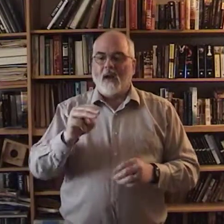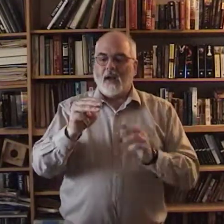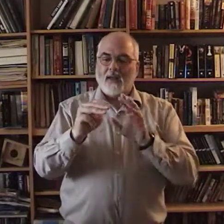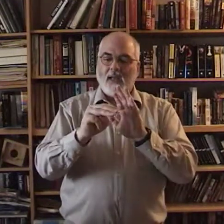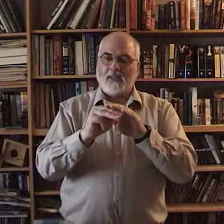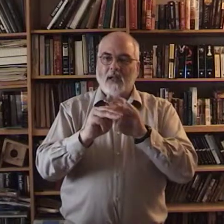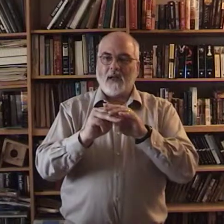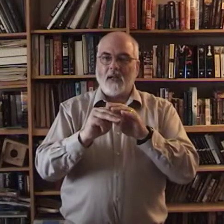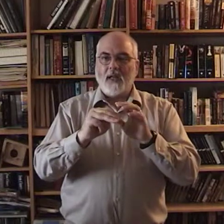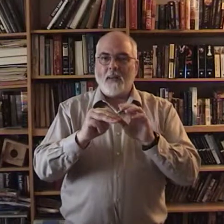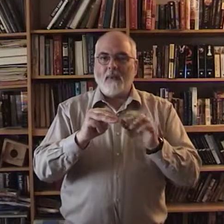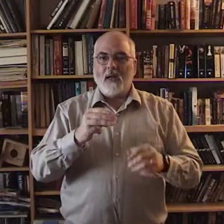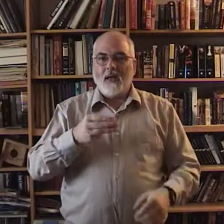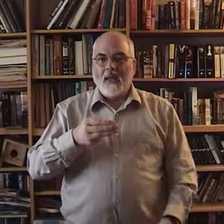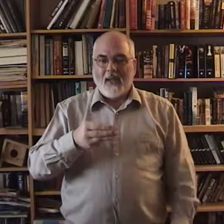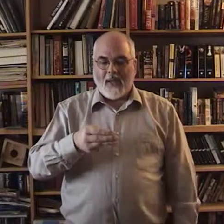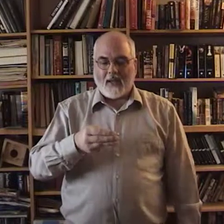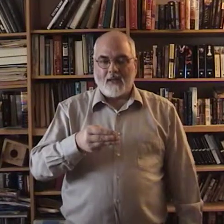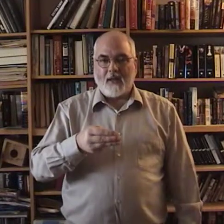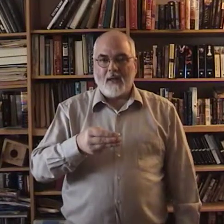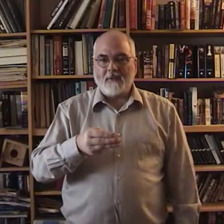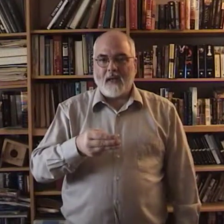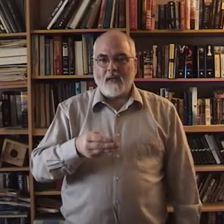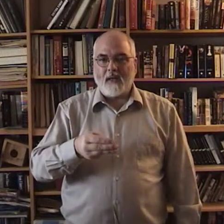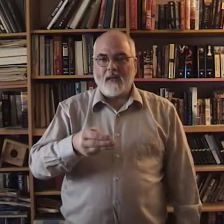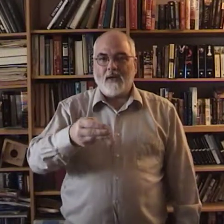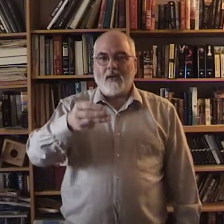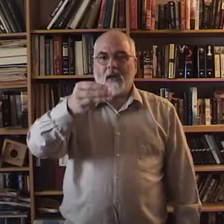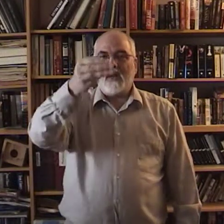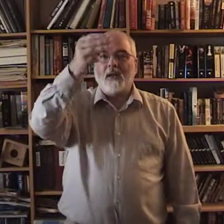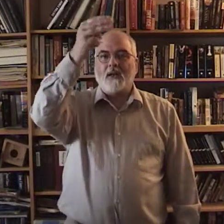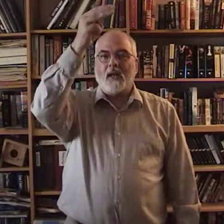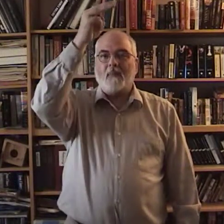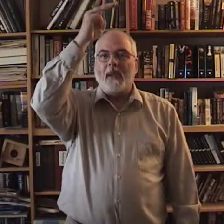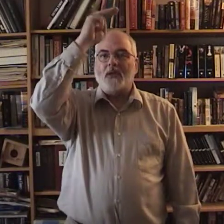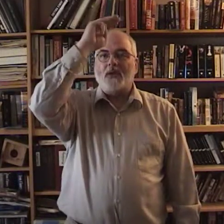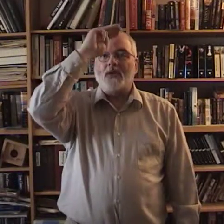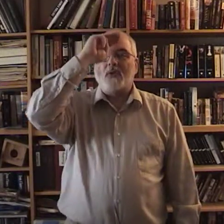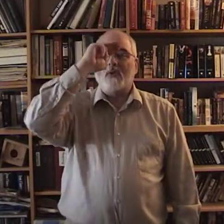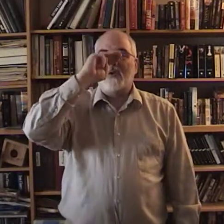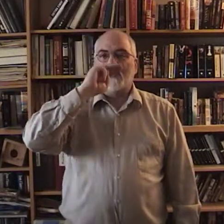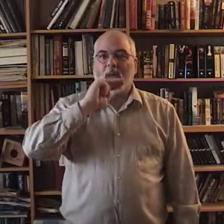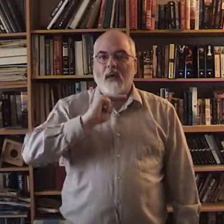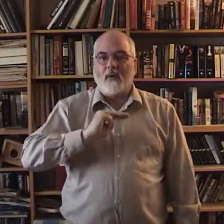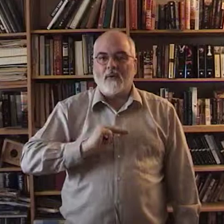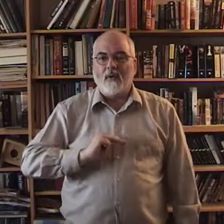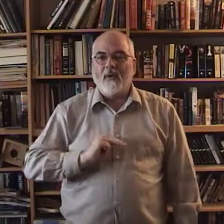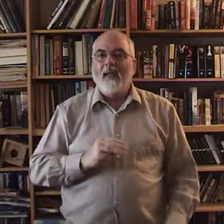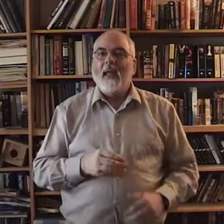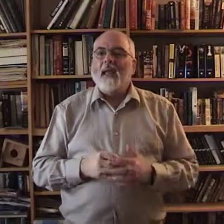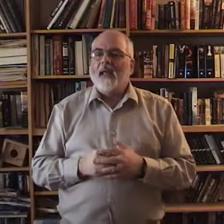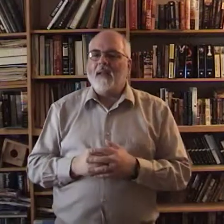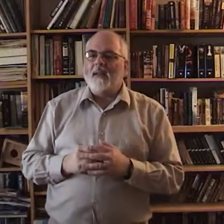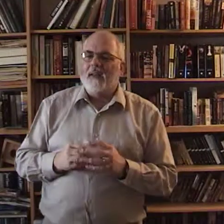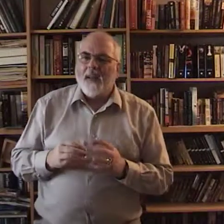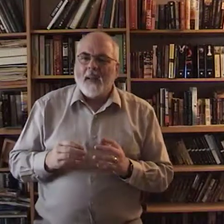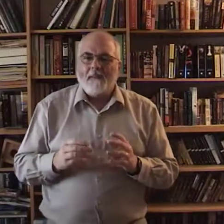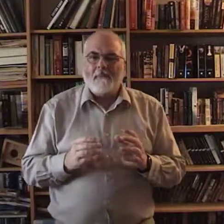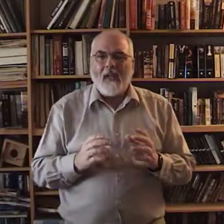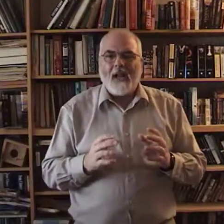right. It's the letter M. It comes out here and it just kind of makes a circle down. And